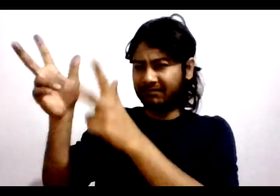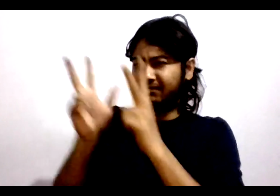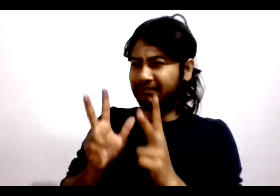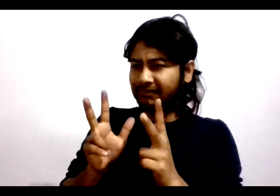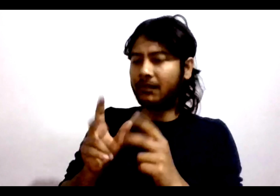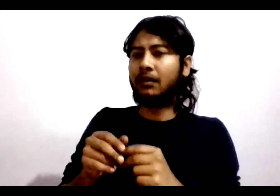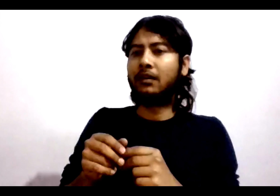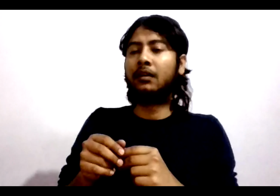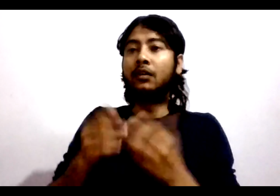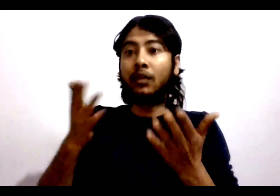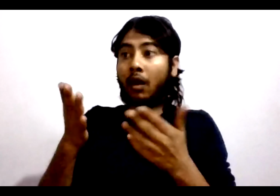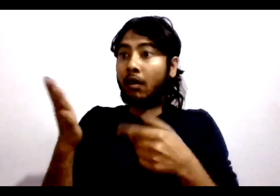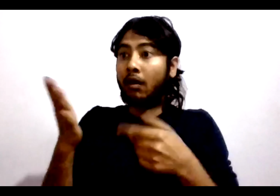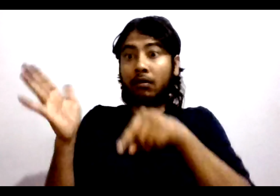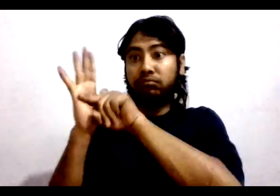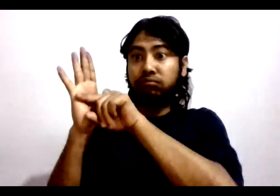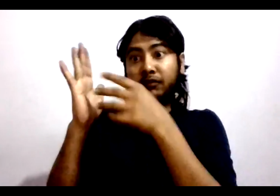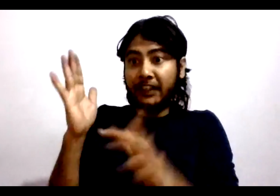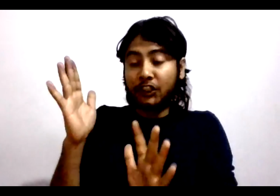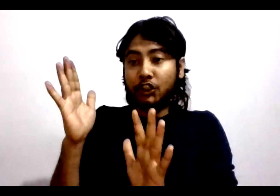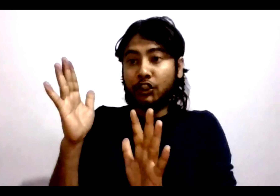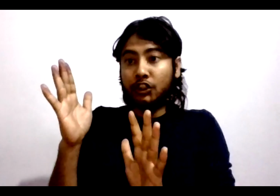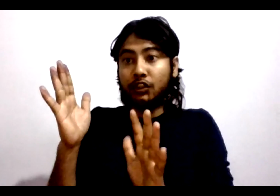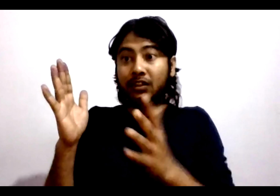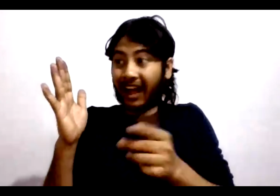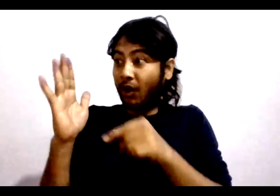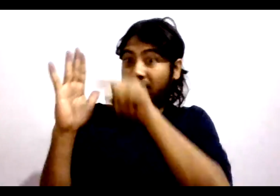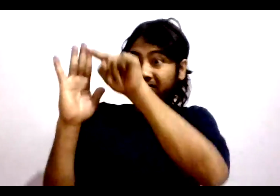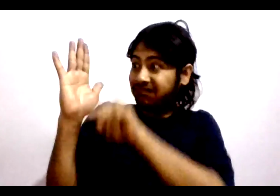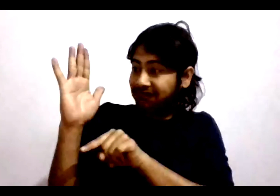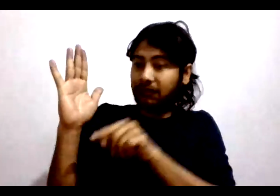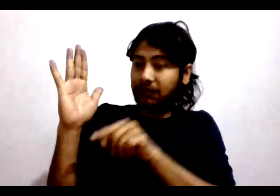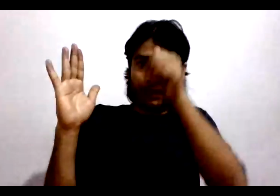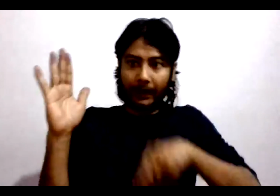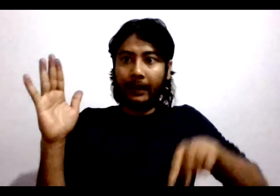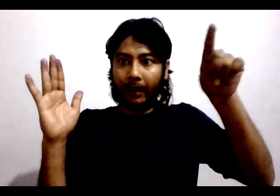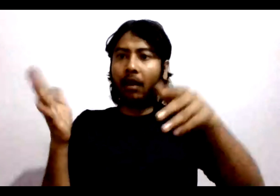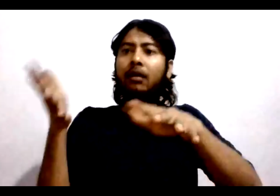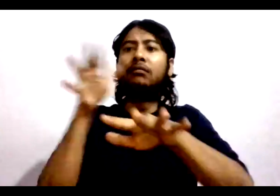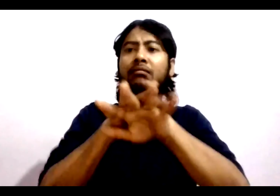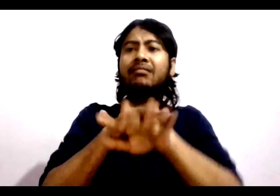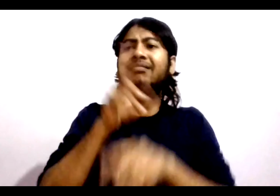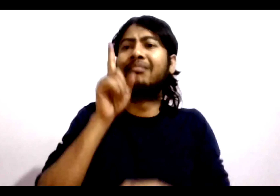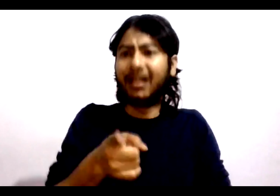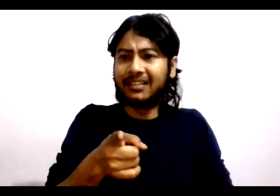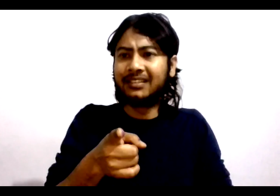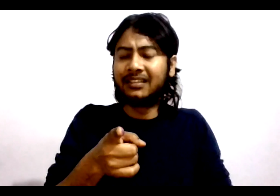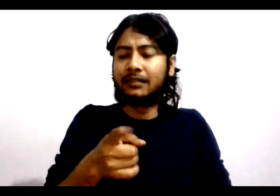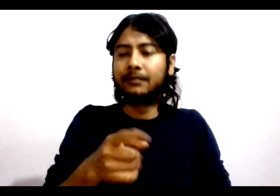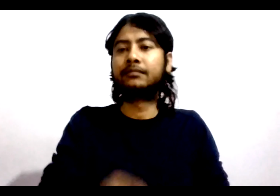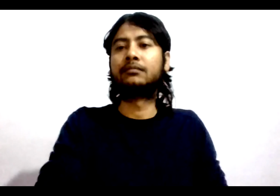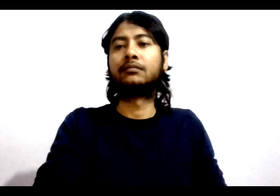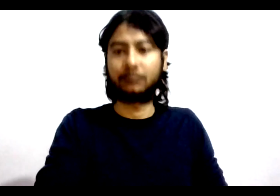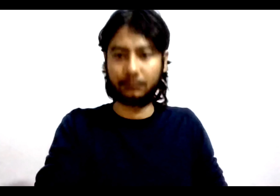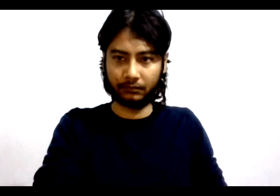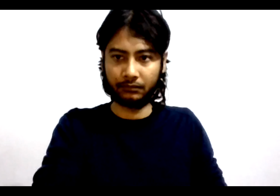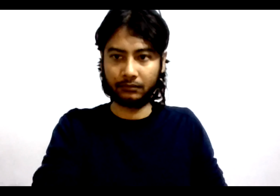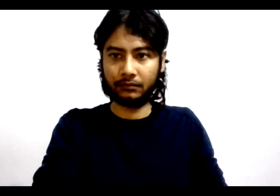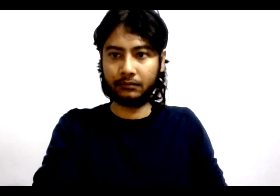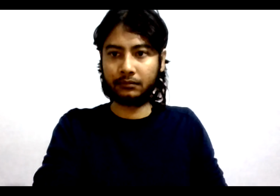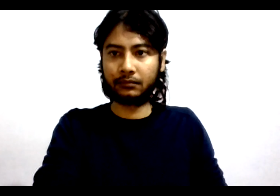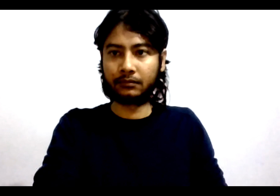the international conventions or laws. Okay, because that even having signed